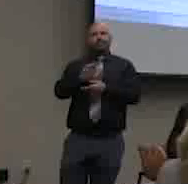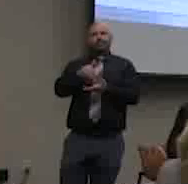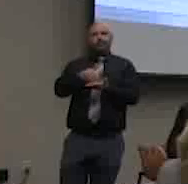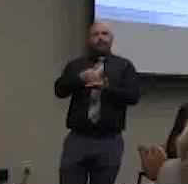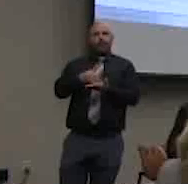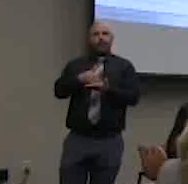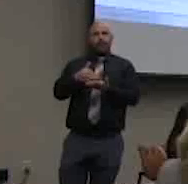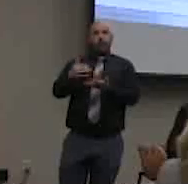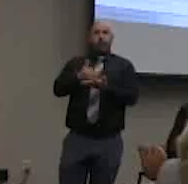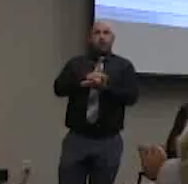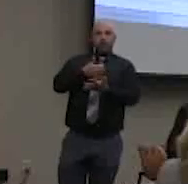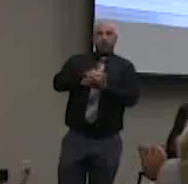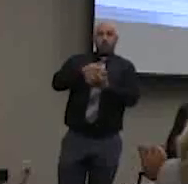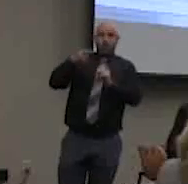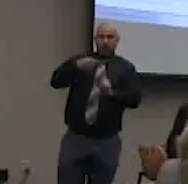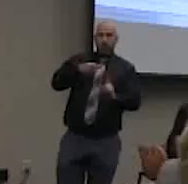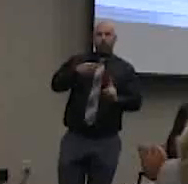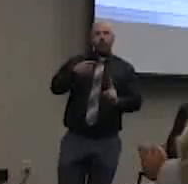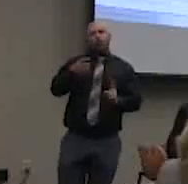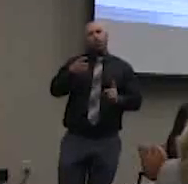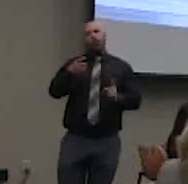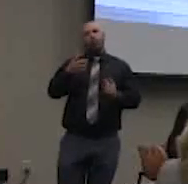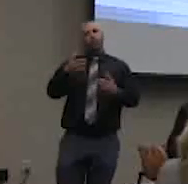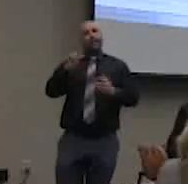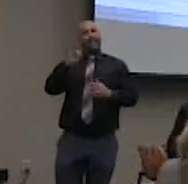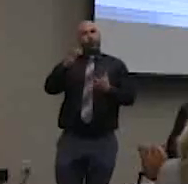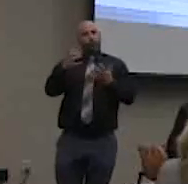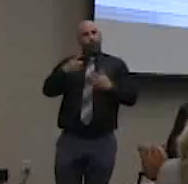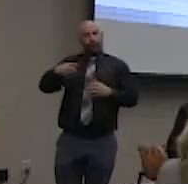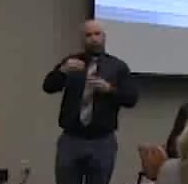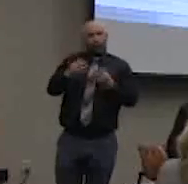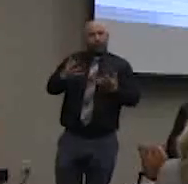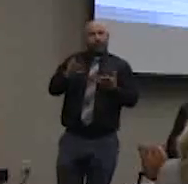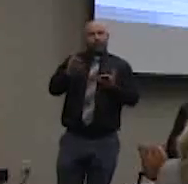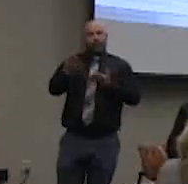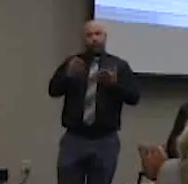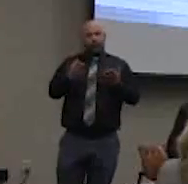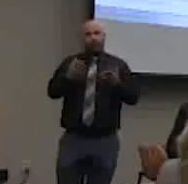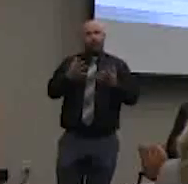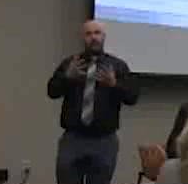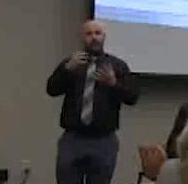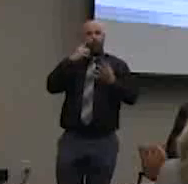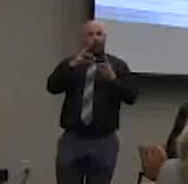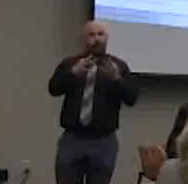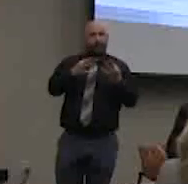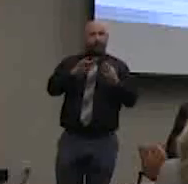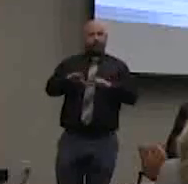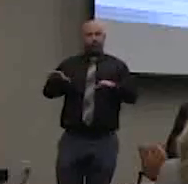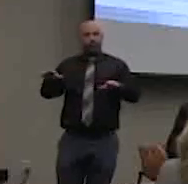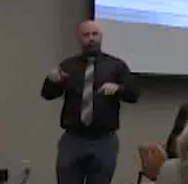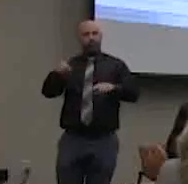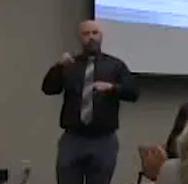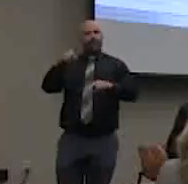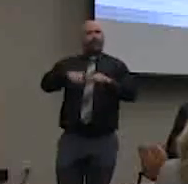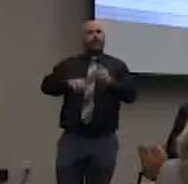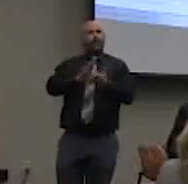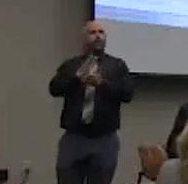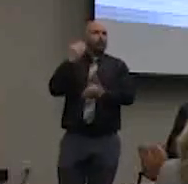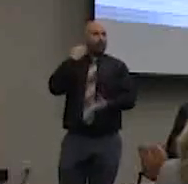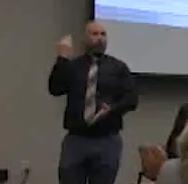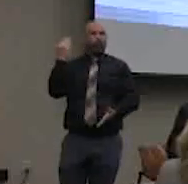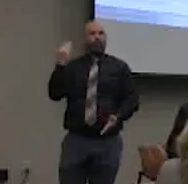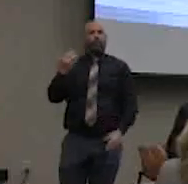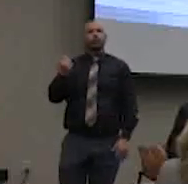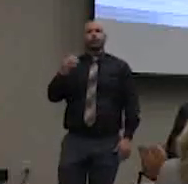work of providing service for kids and families, they can't be going bankrupt doing it. And so we feel very committed and clear about the need to make sure